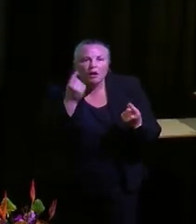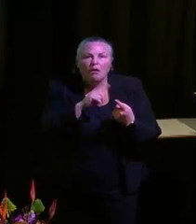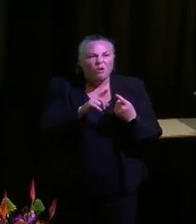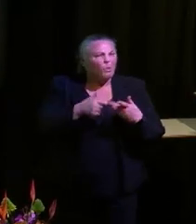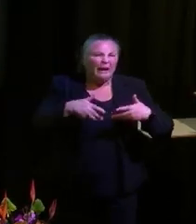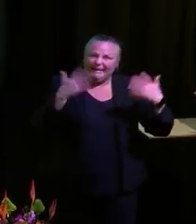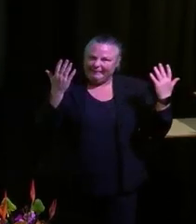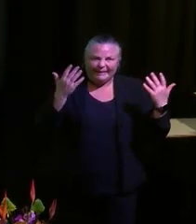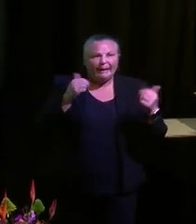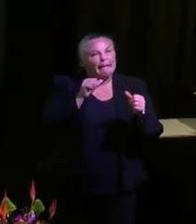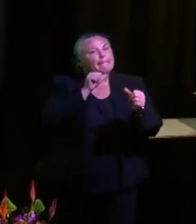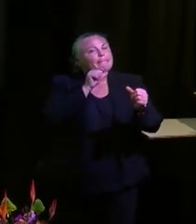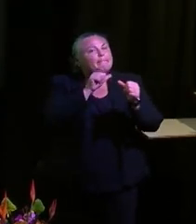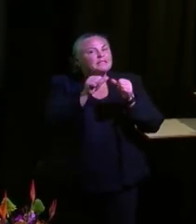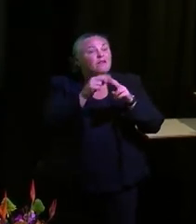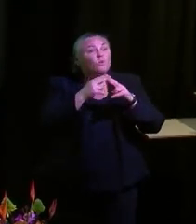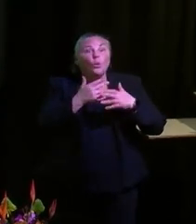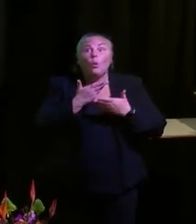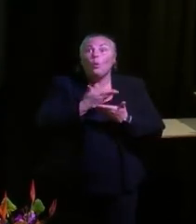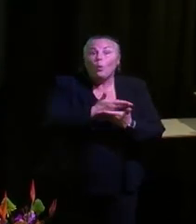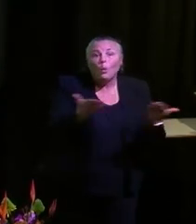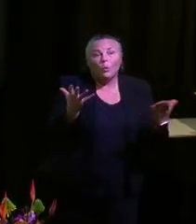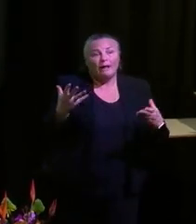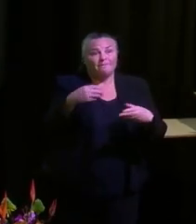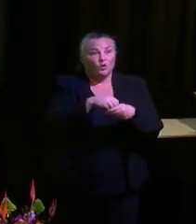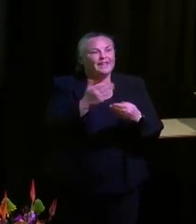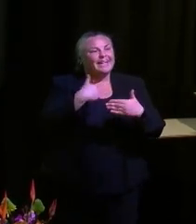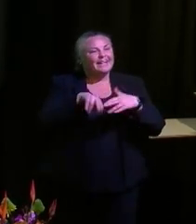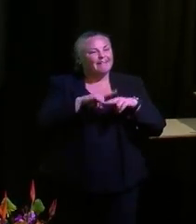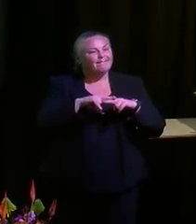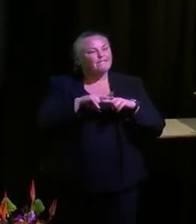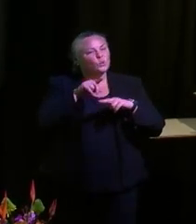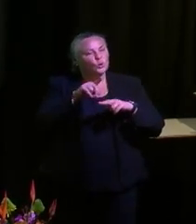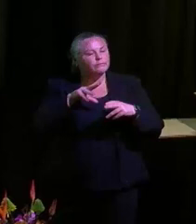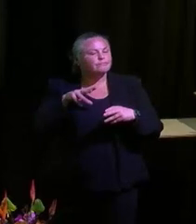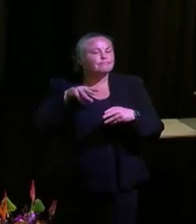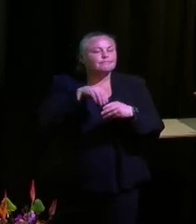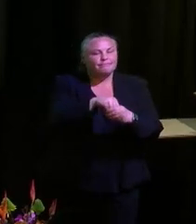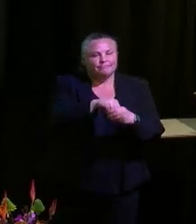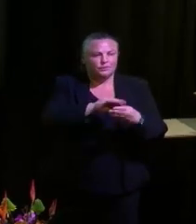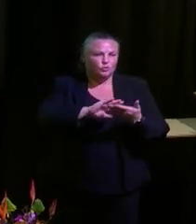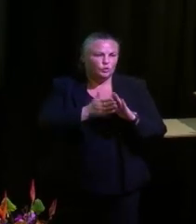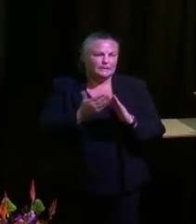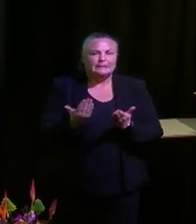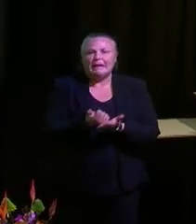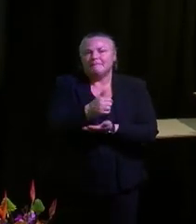anything, it's better for everyone's welfare if you're with your community and in this, safe